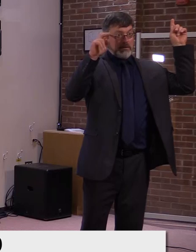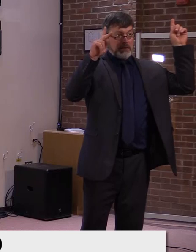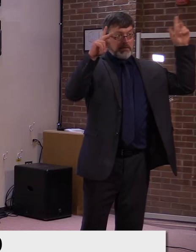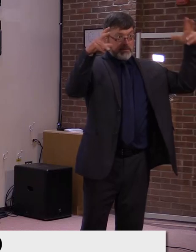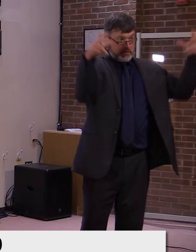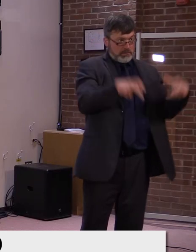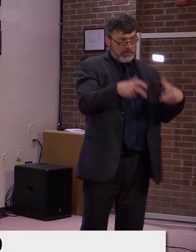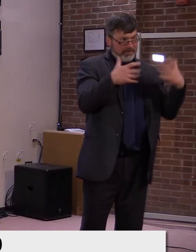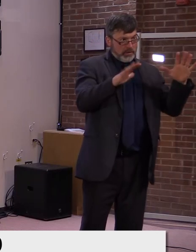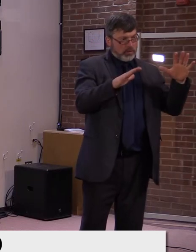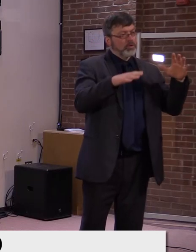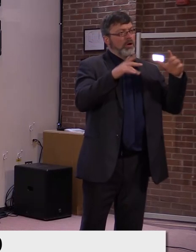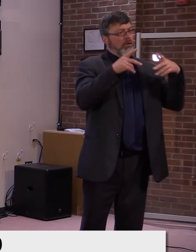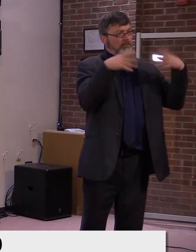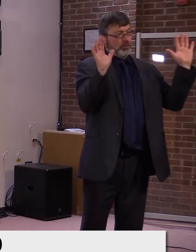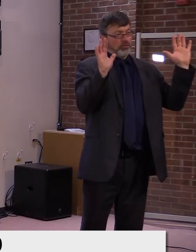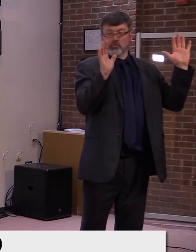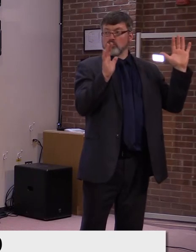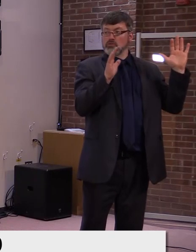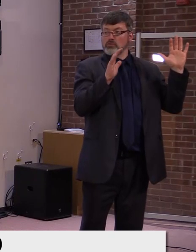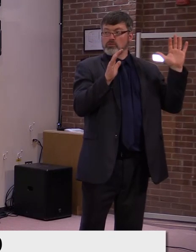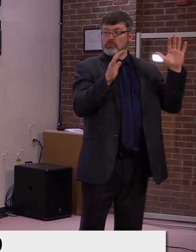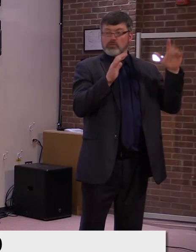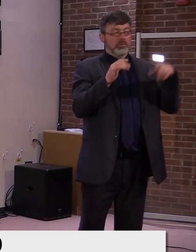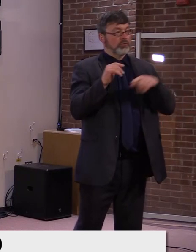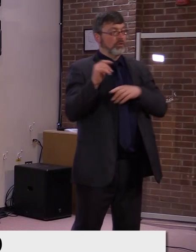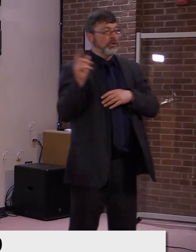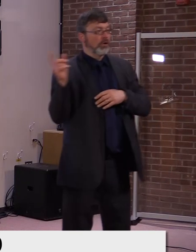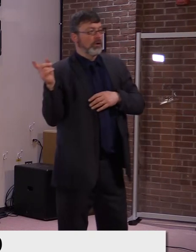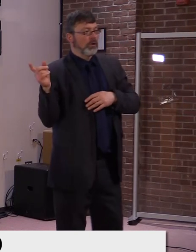I'm going to have to get back to you on the lockdown status of it, but